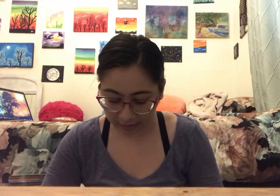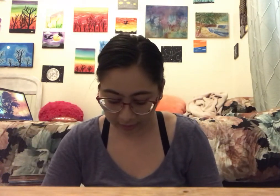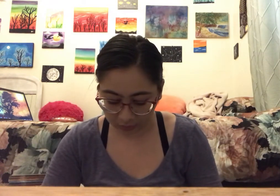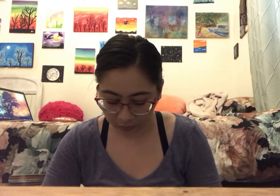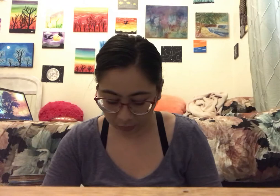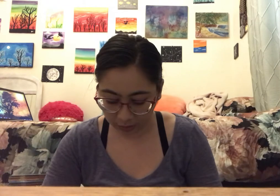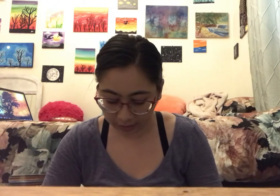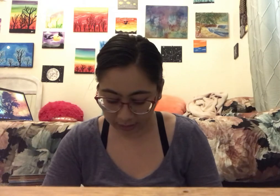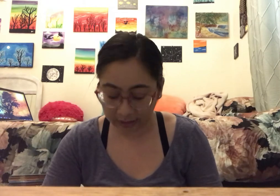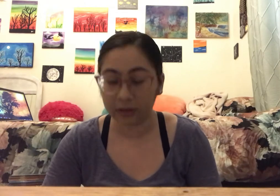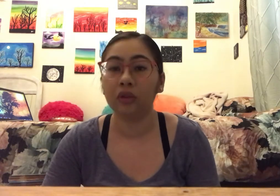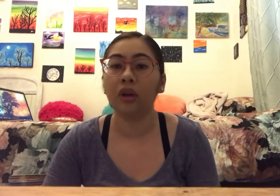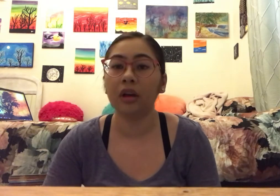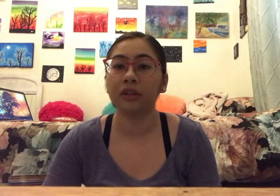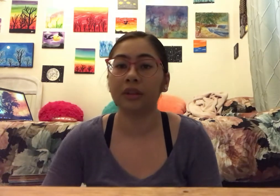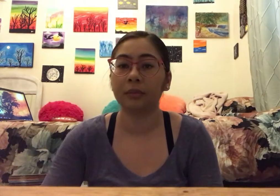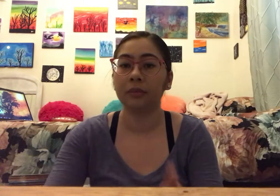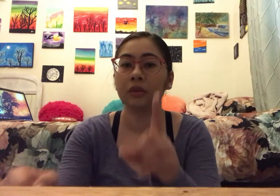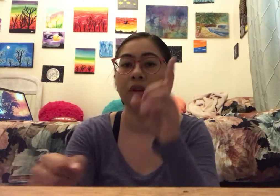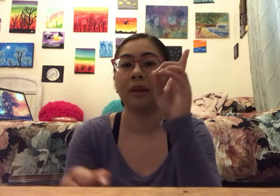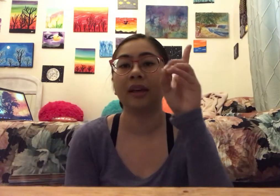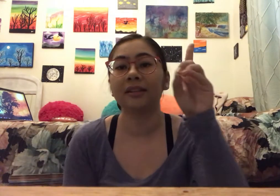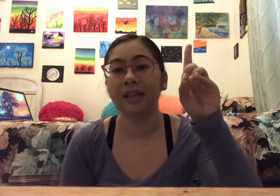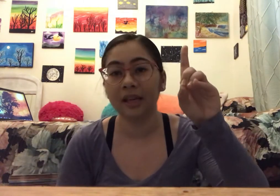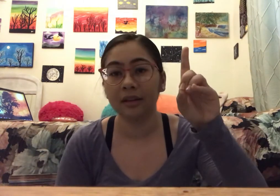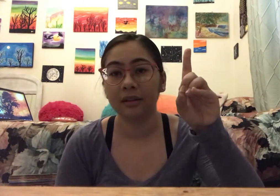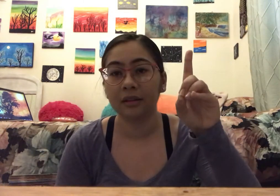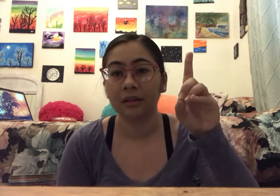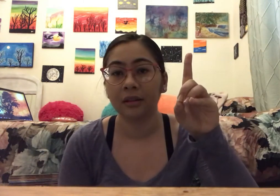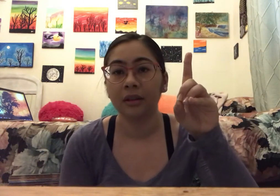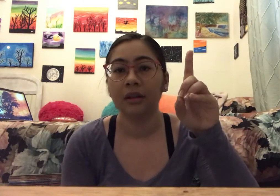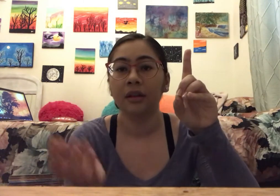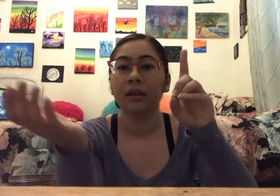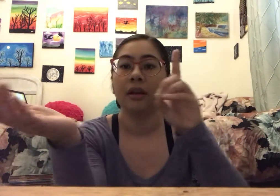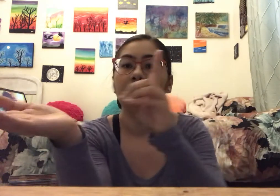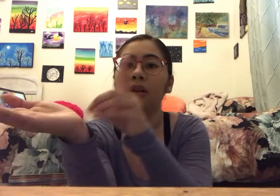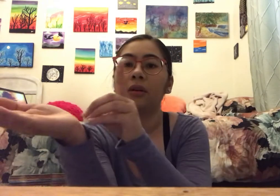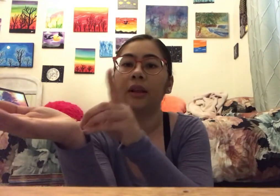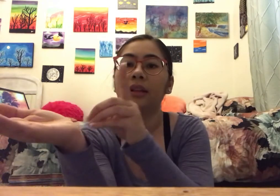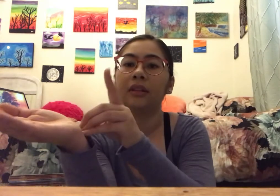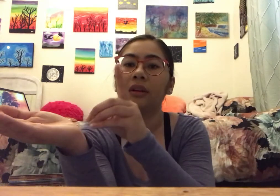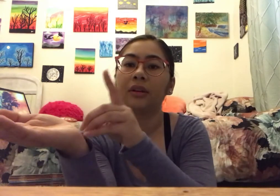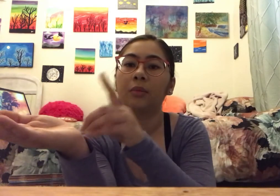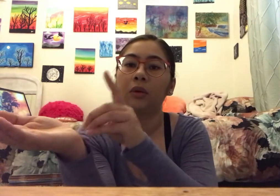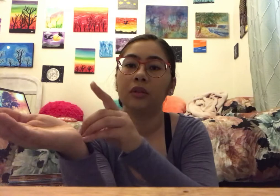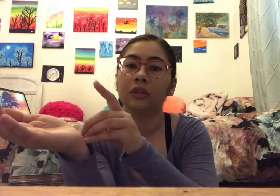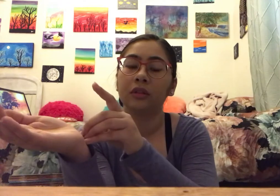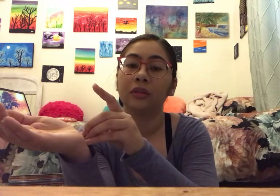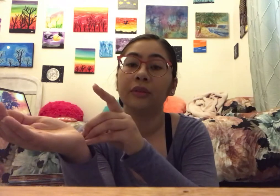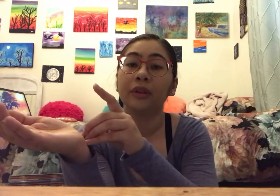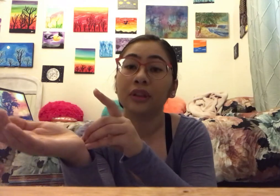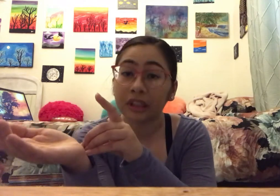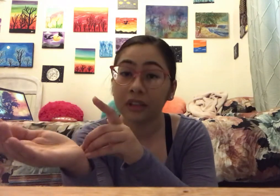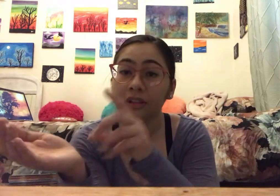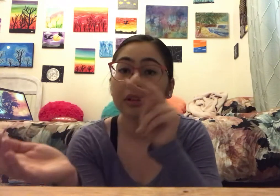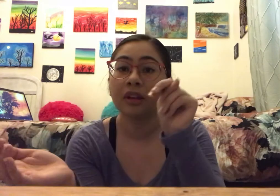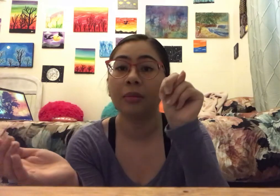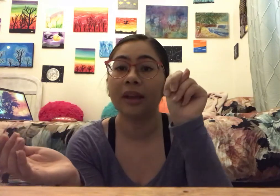next word is doctor. So you make a D. And you go like this on your pulse. For nurse, you'd make the